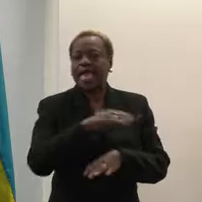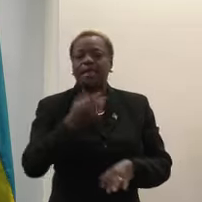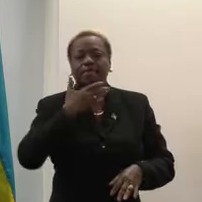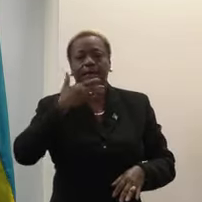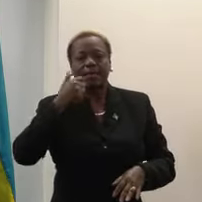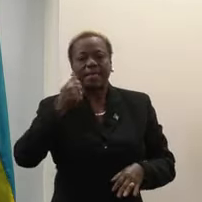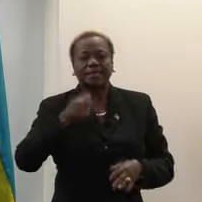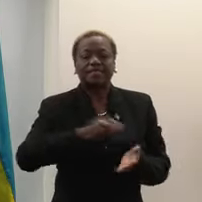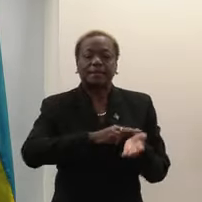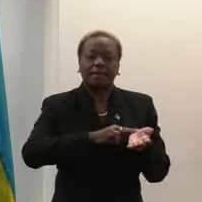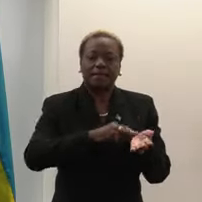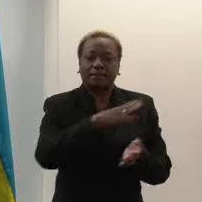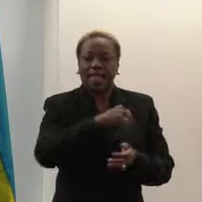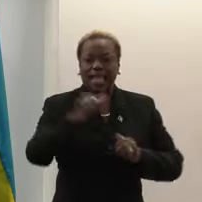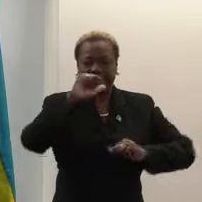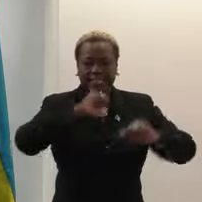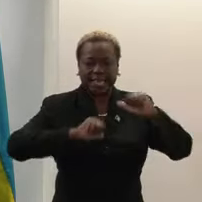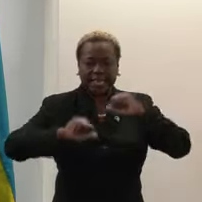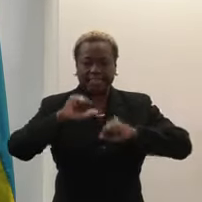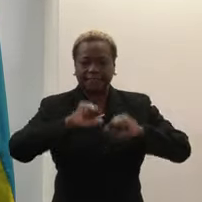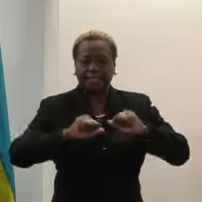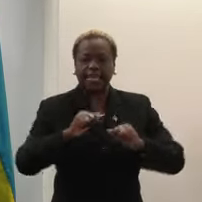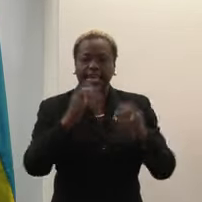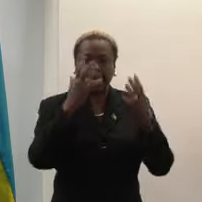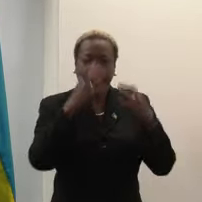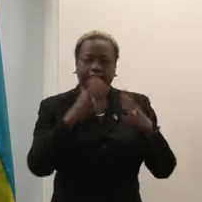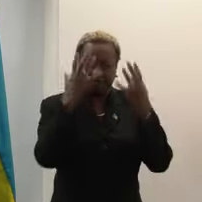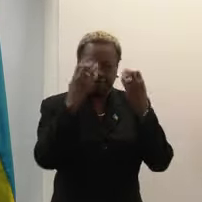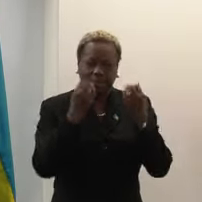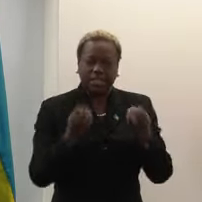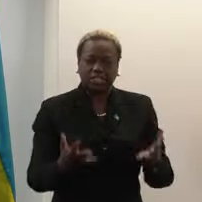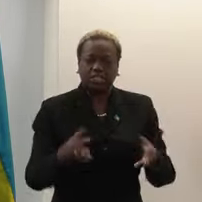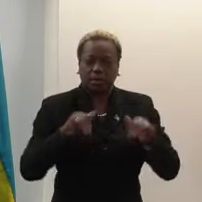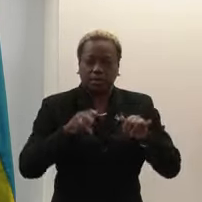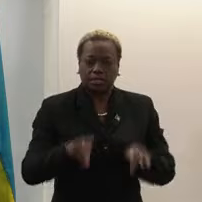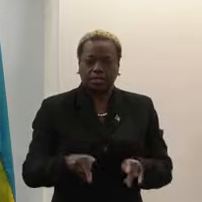best medical and scientific information possible.